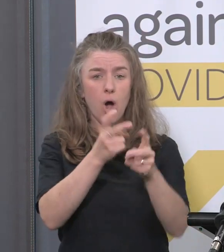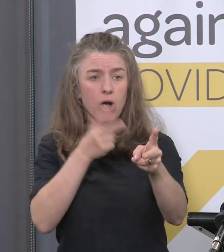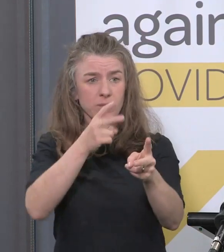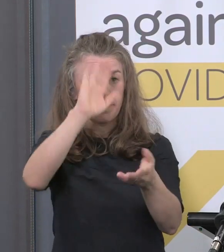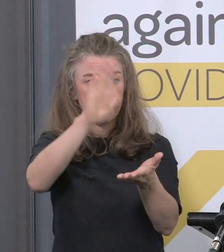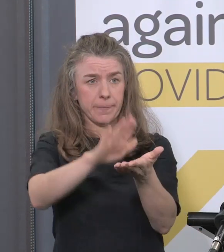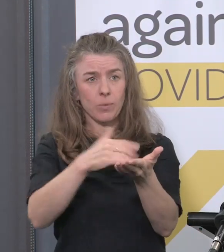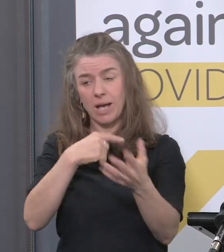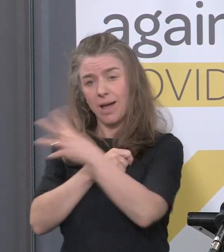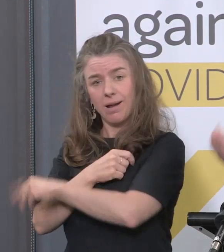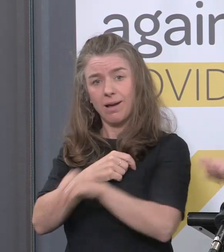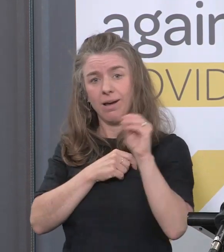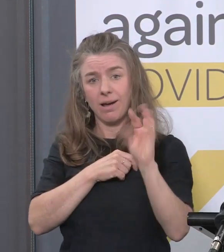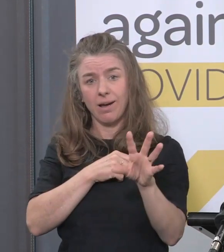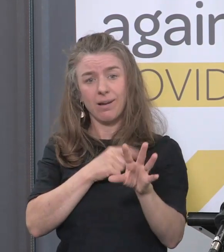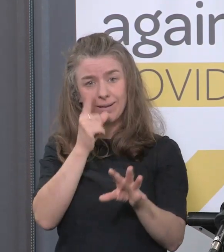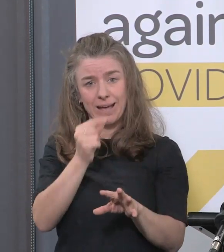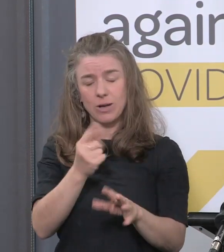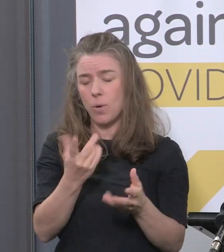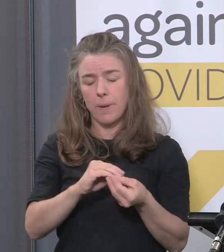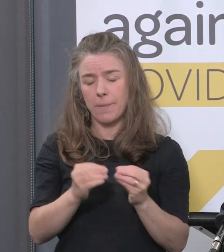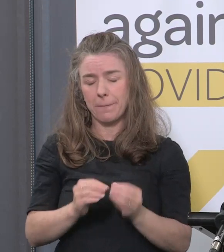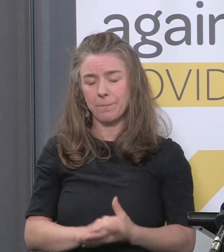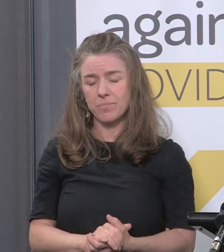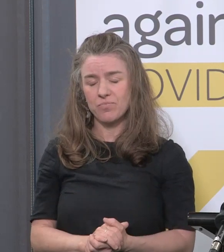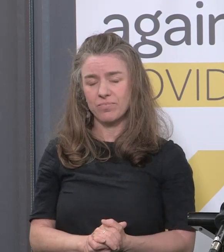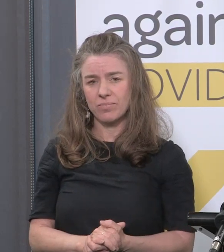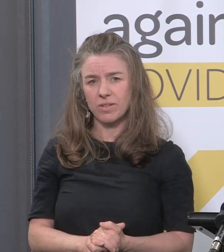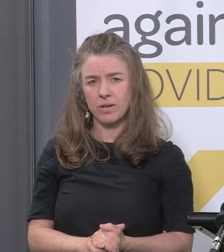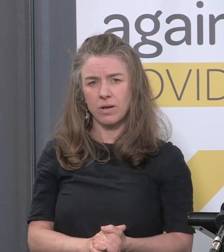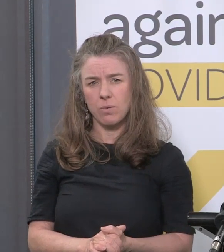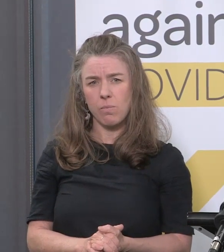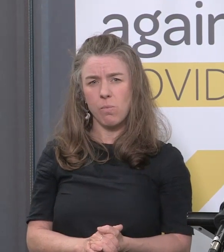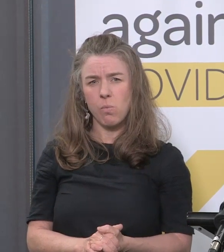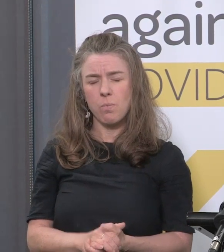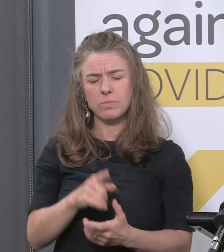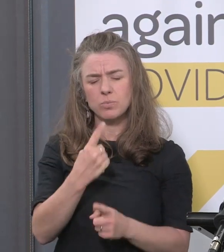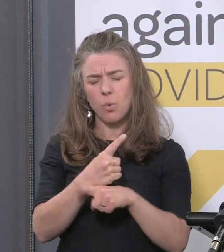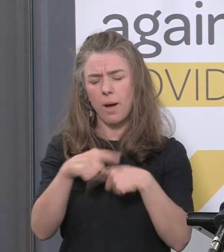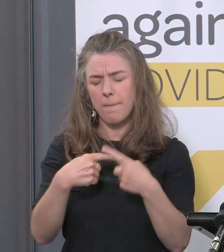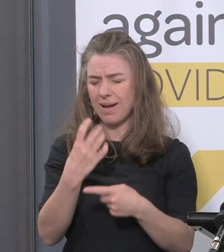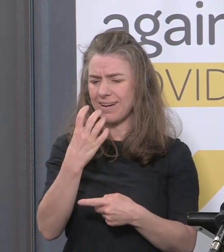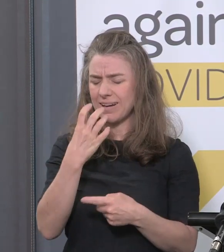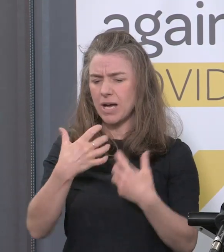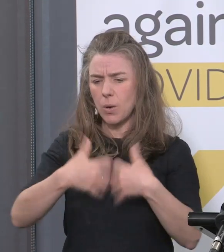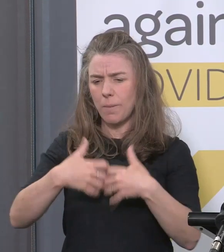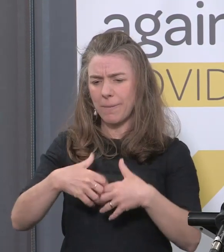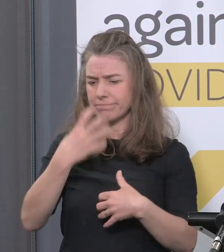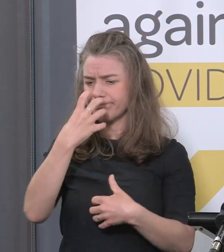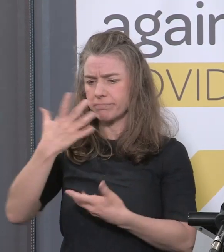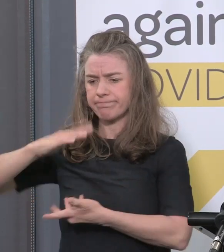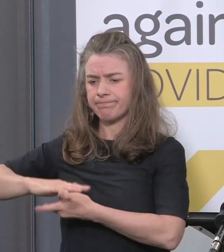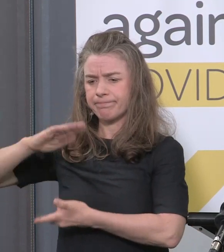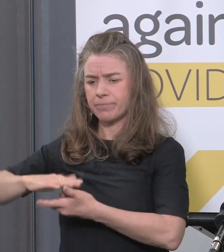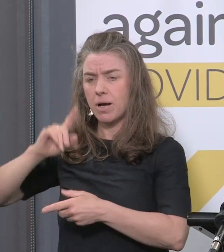low, then we can dip into that store and then replenish it. How much So if we PPE? look at ventilators, there was an article last night that said most of